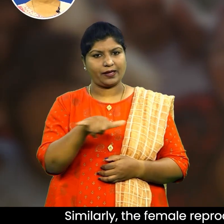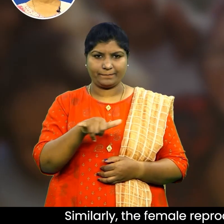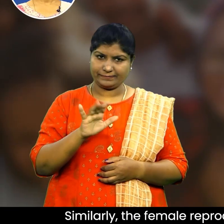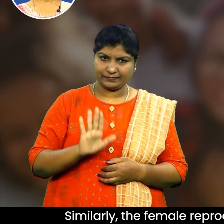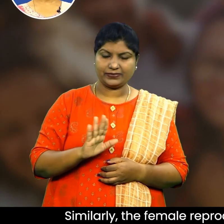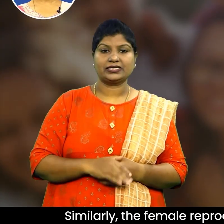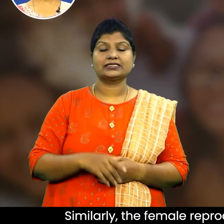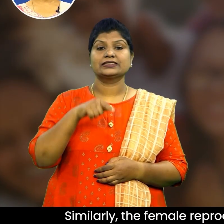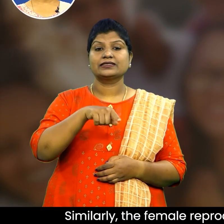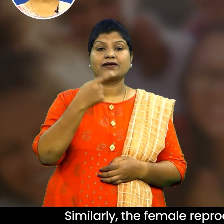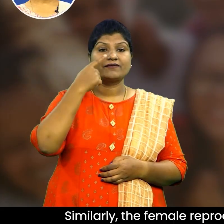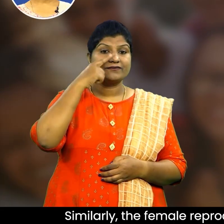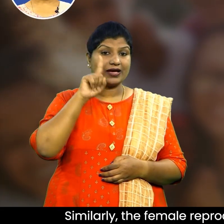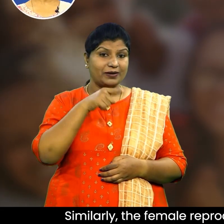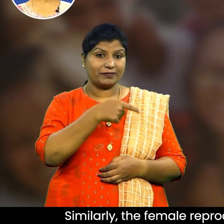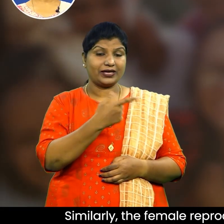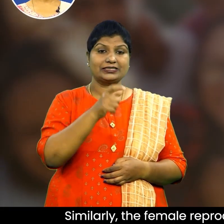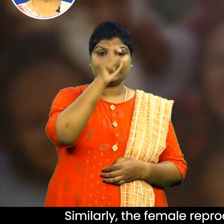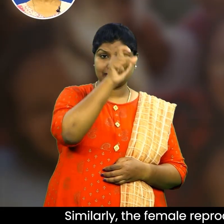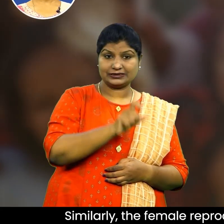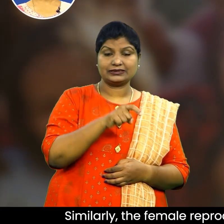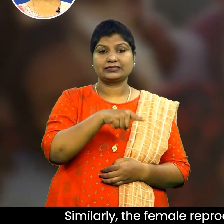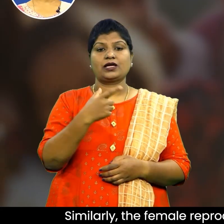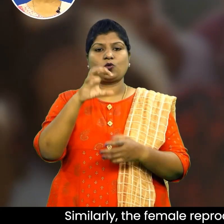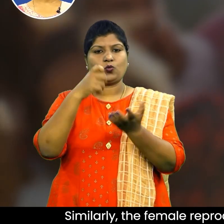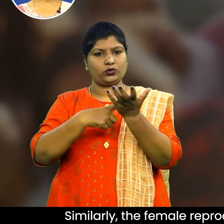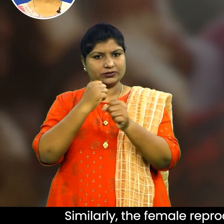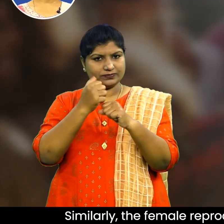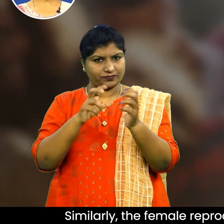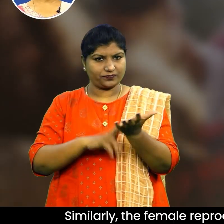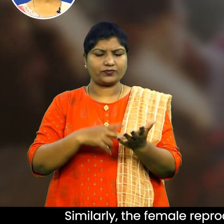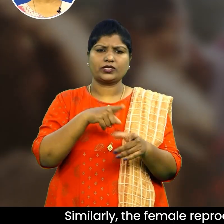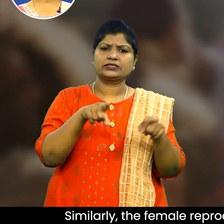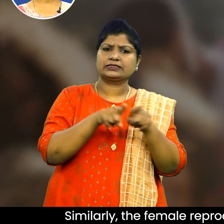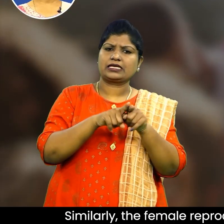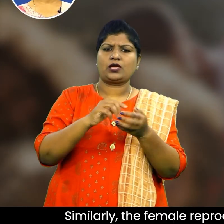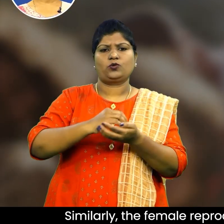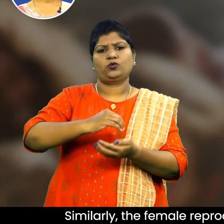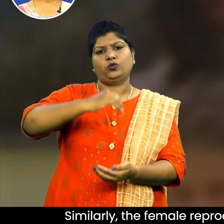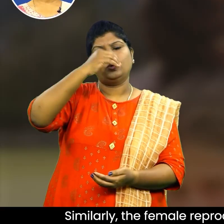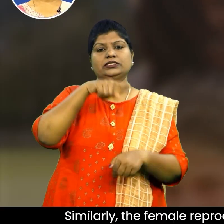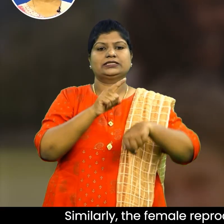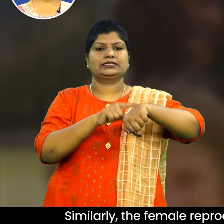Similarly, the female reproductive organ also grows during puberty.